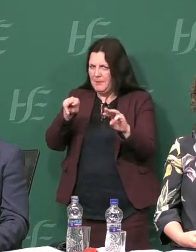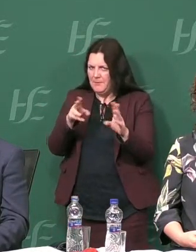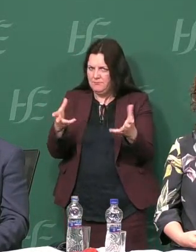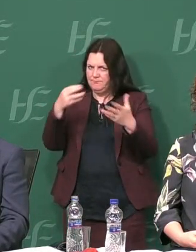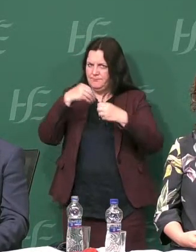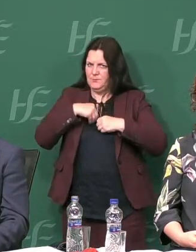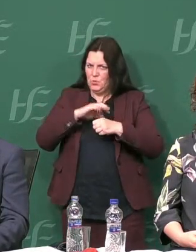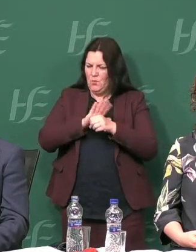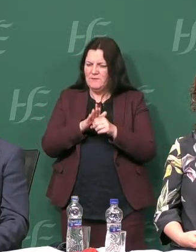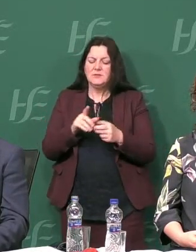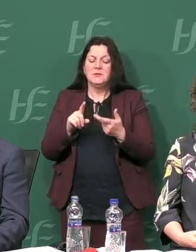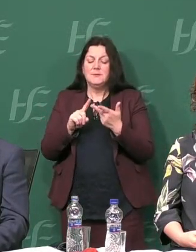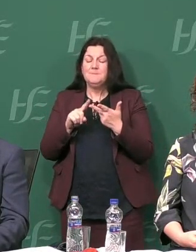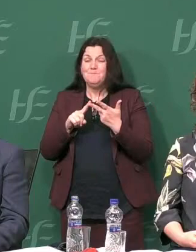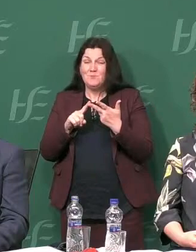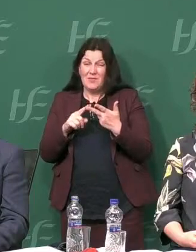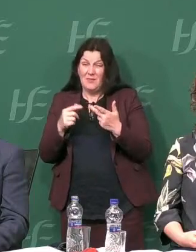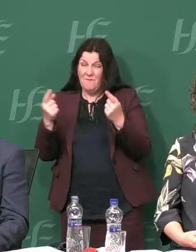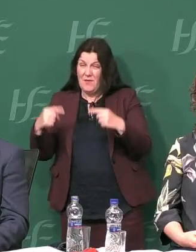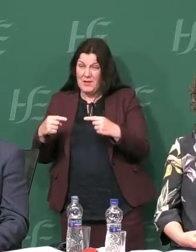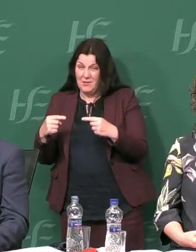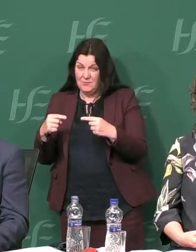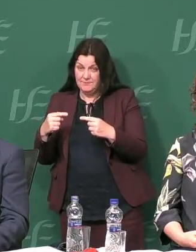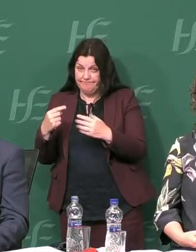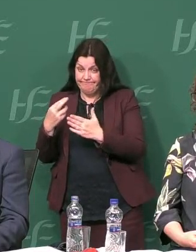is a breakdown of the